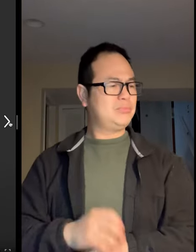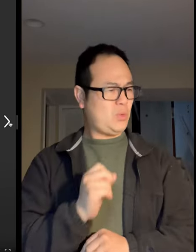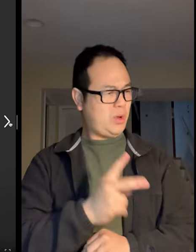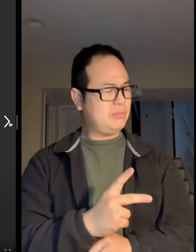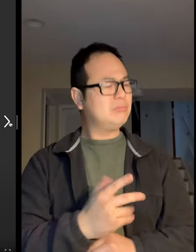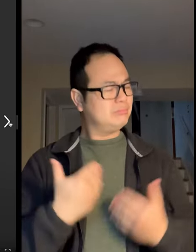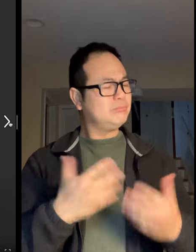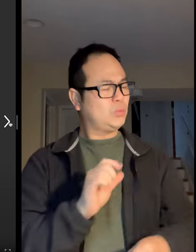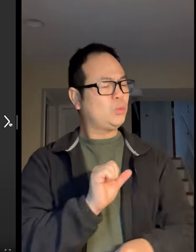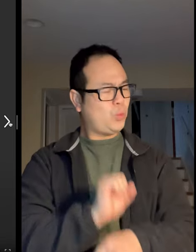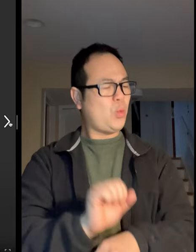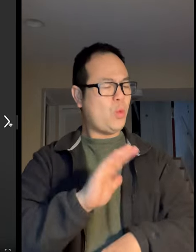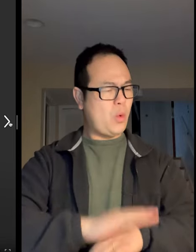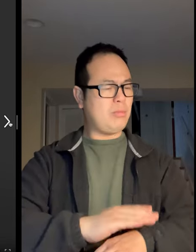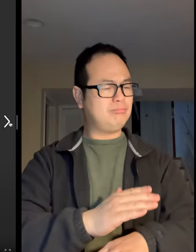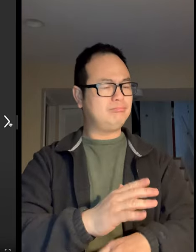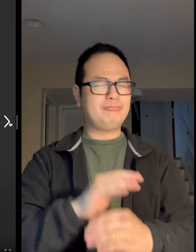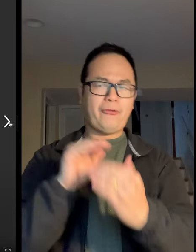fairness and respect.